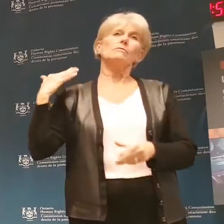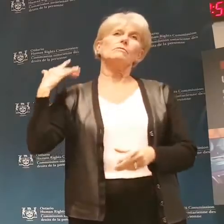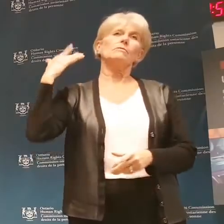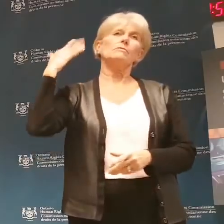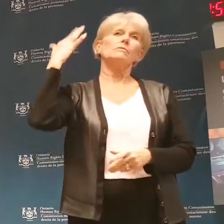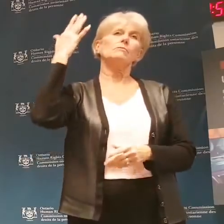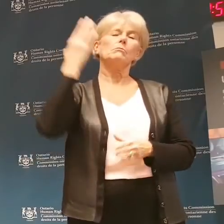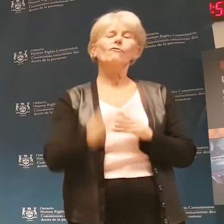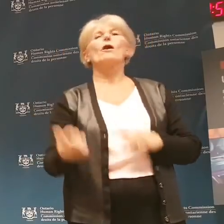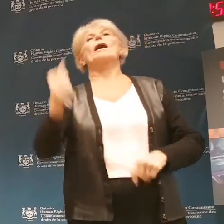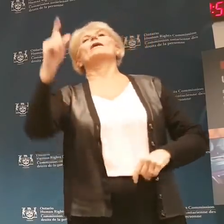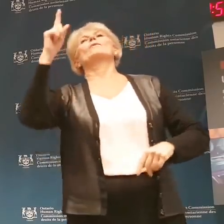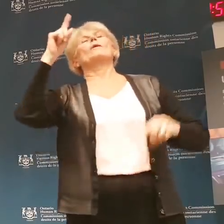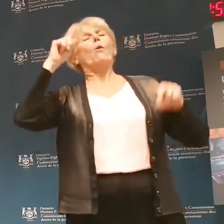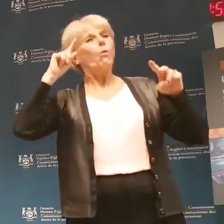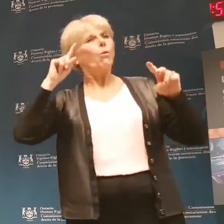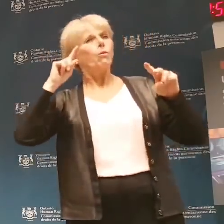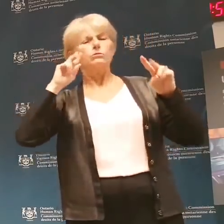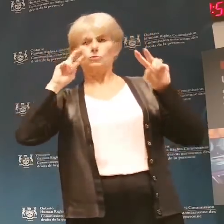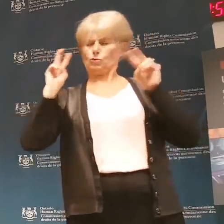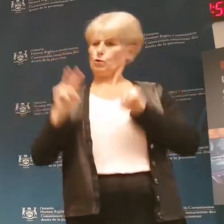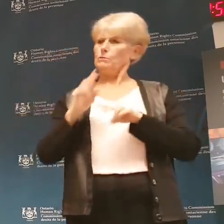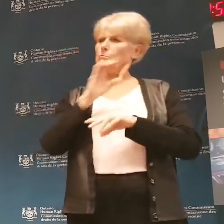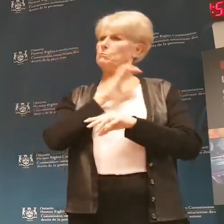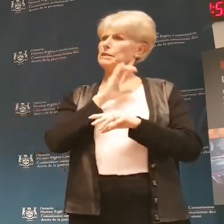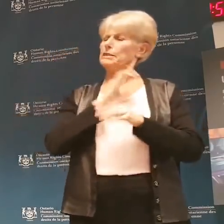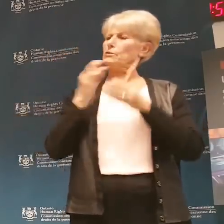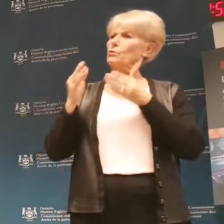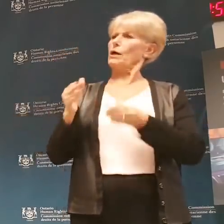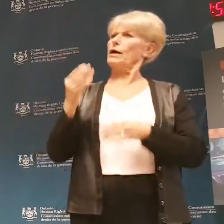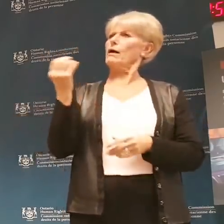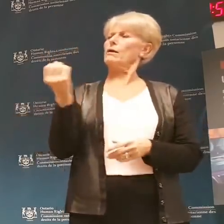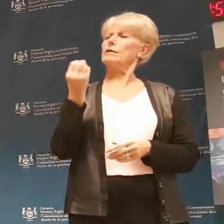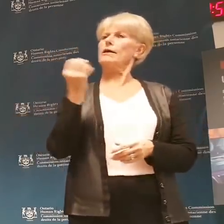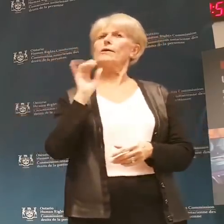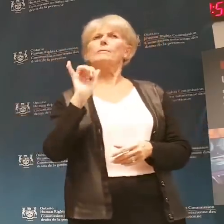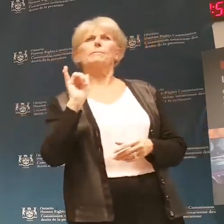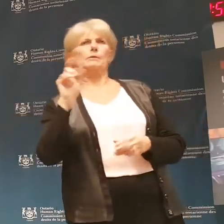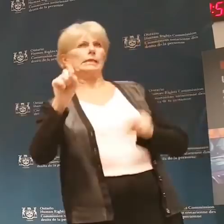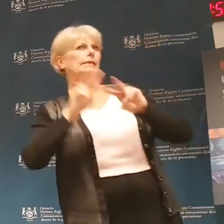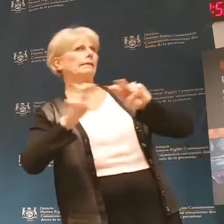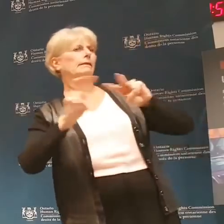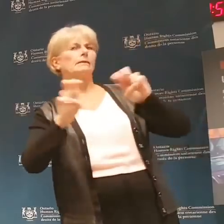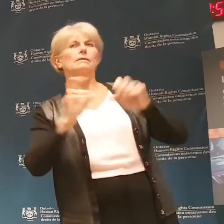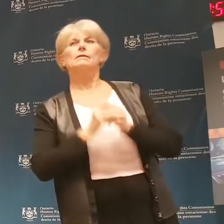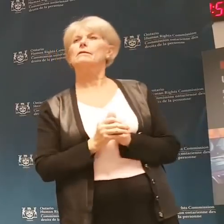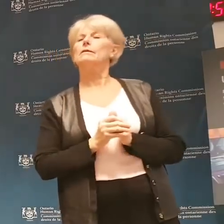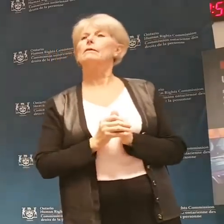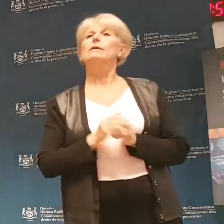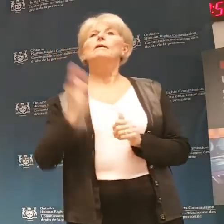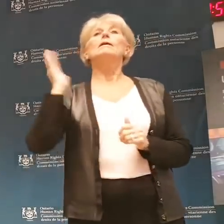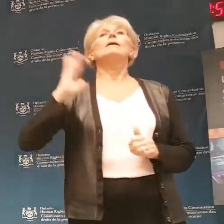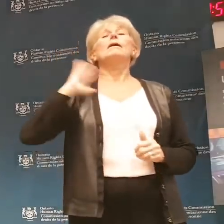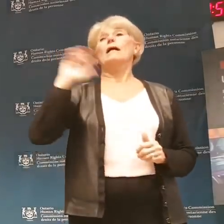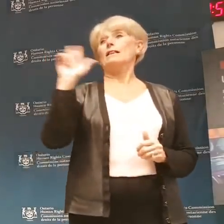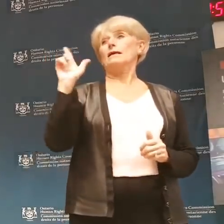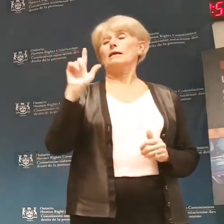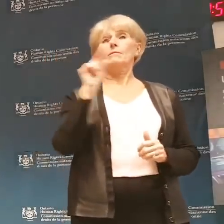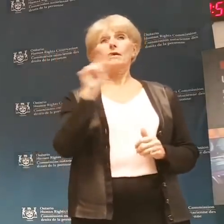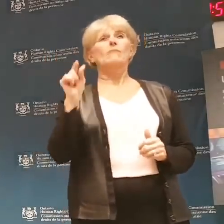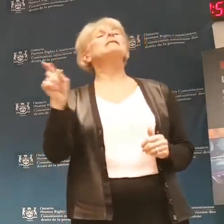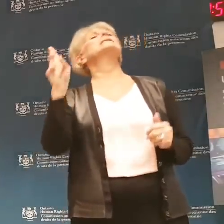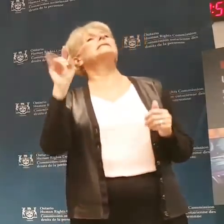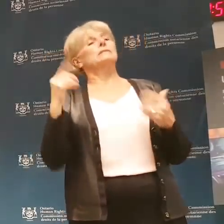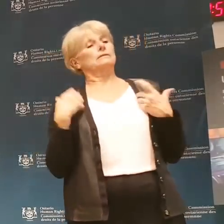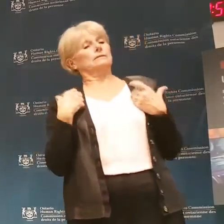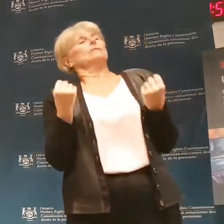before anyone looked at how policing is done in the province of Ontario. The former Liberal government had the